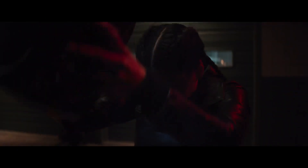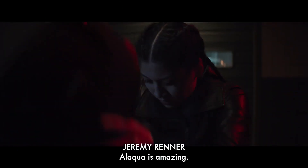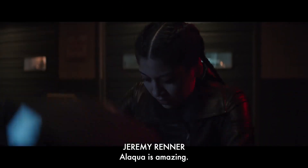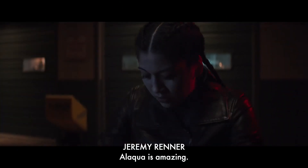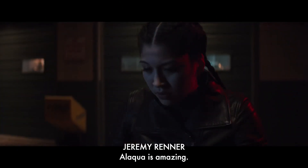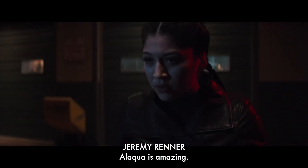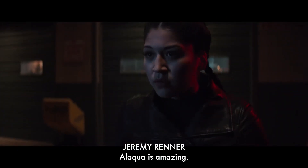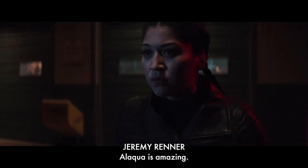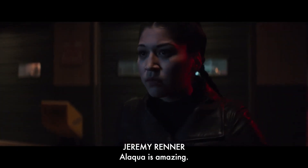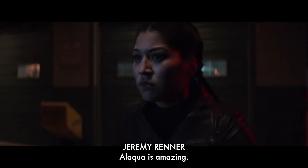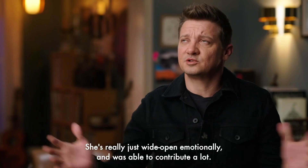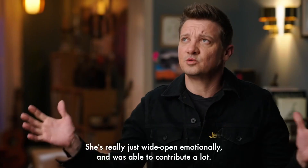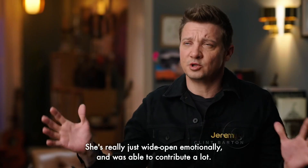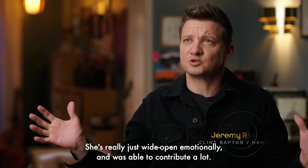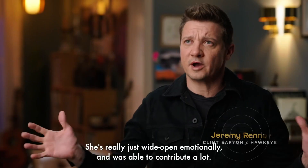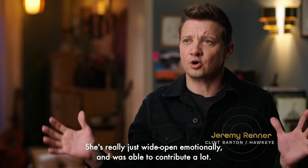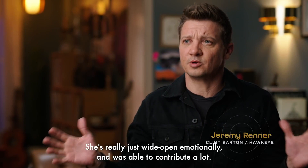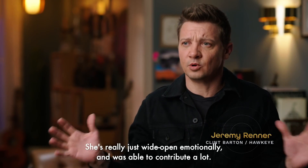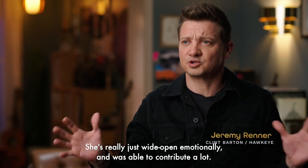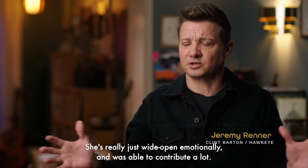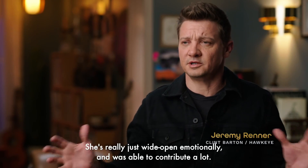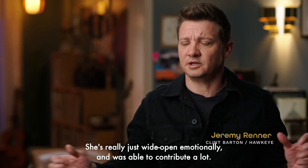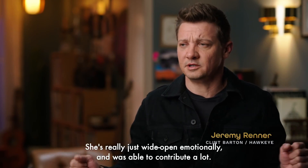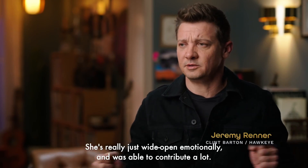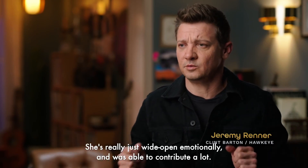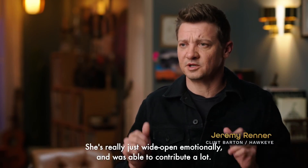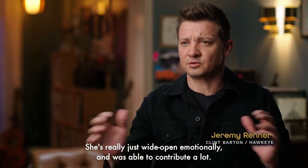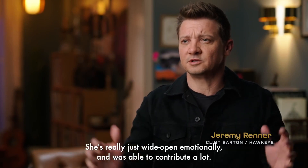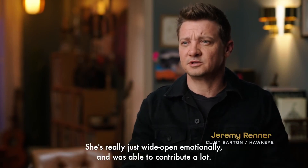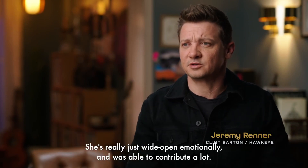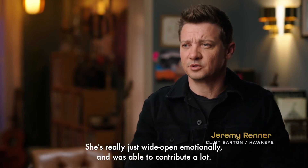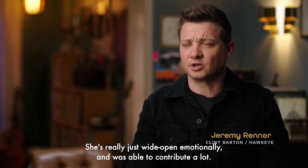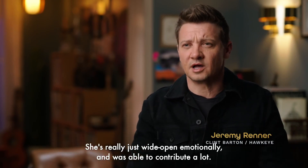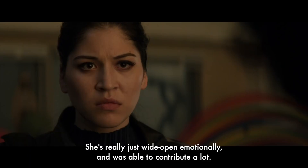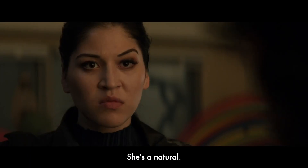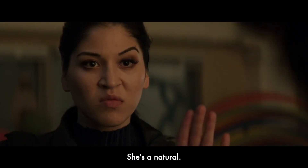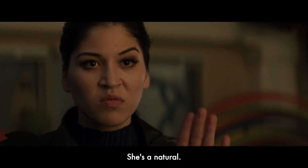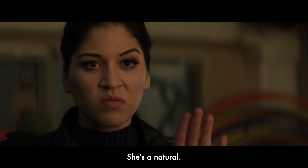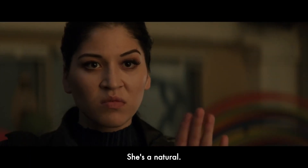Alakwa is amazing. She's really just wide open emotionally and was able to contribute a lot. She's a natural.